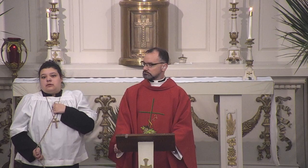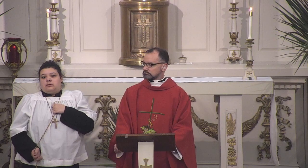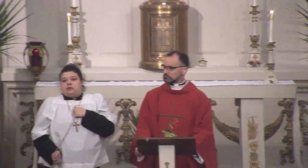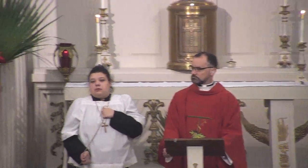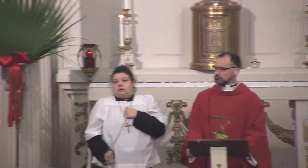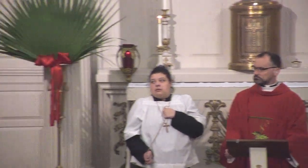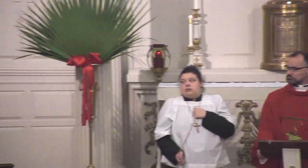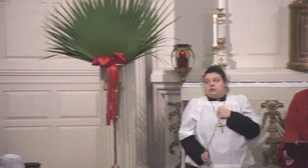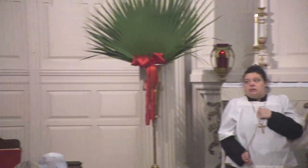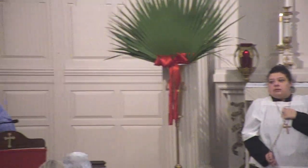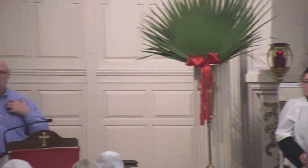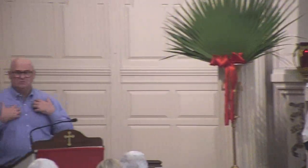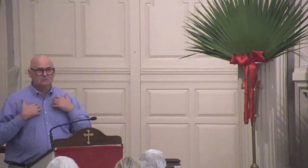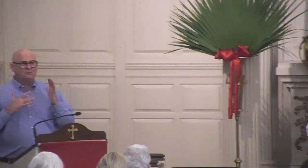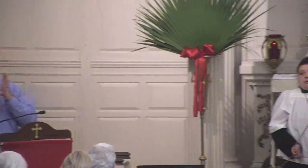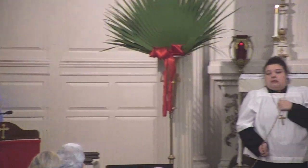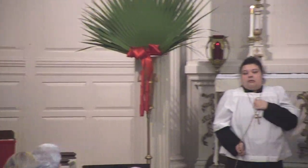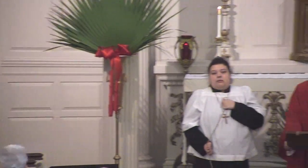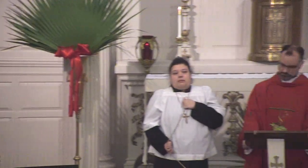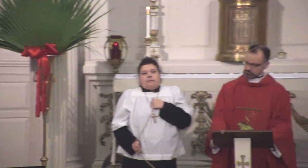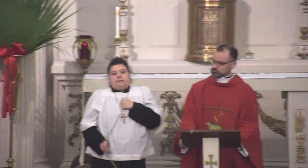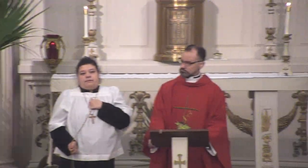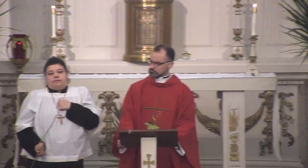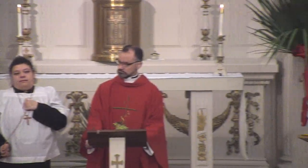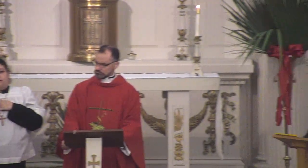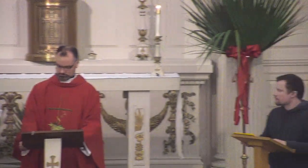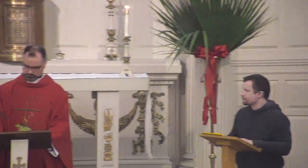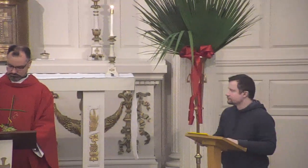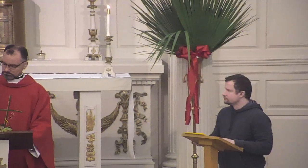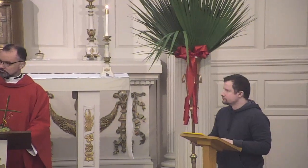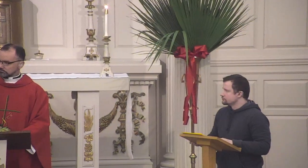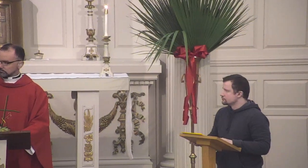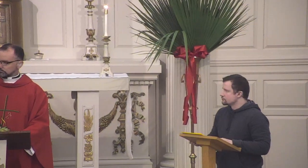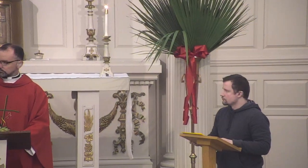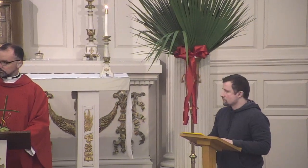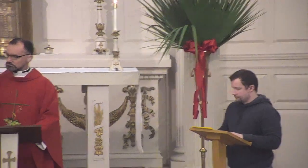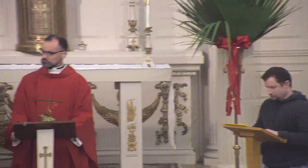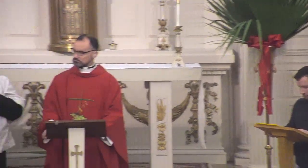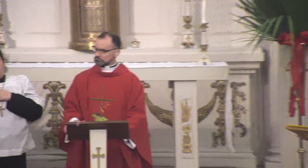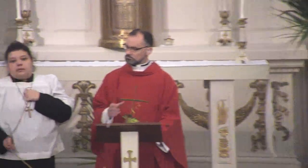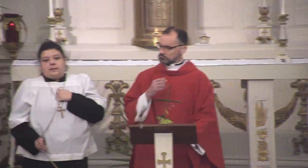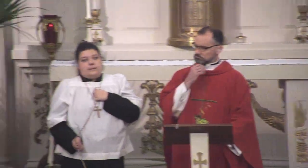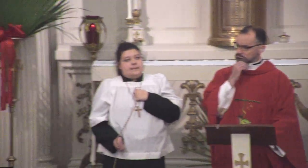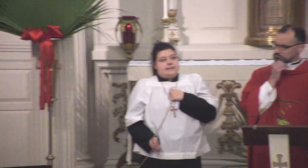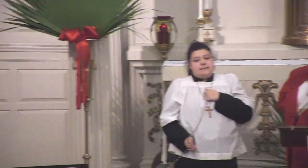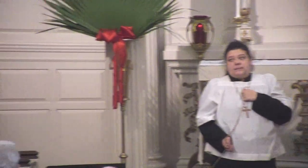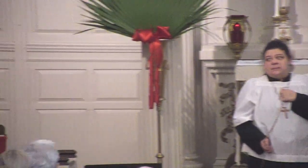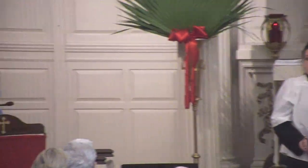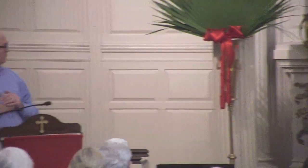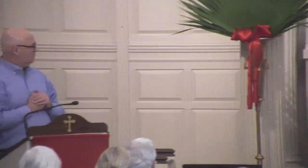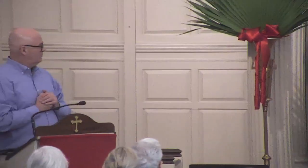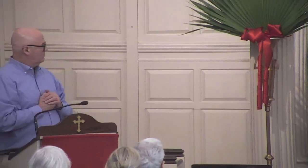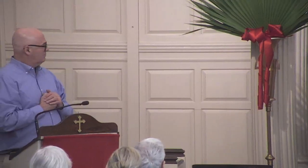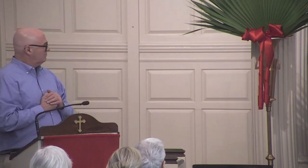poor. They were infuriated with her. Jesus